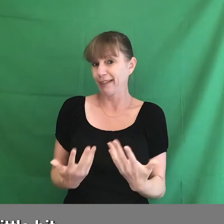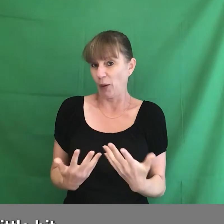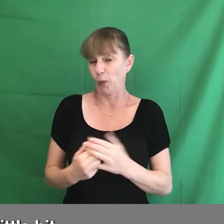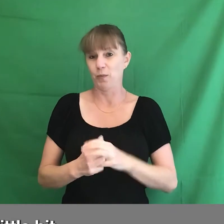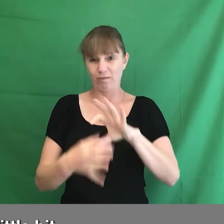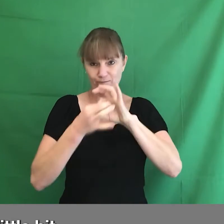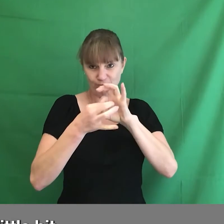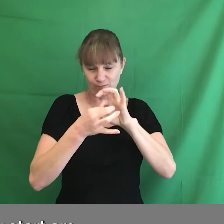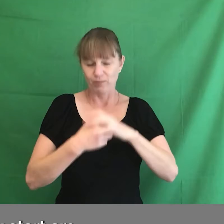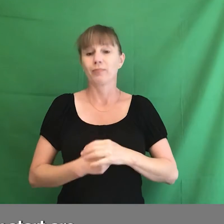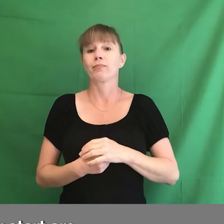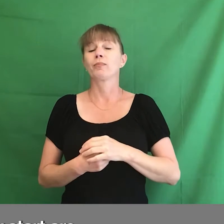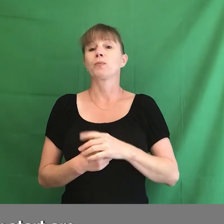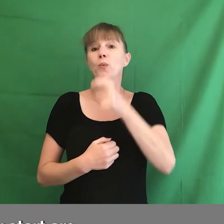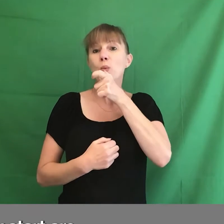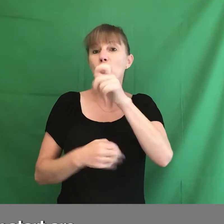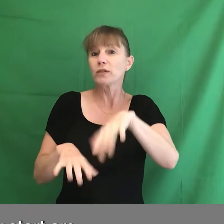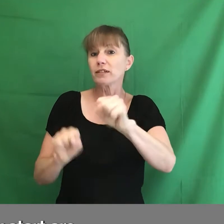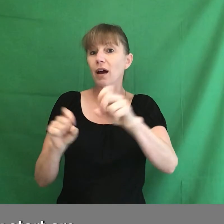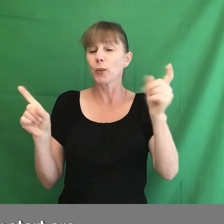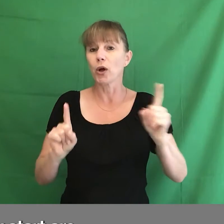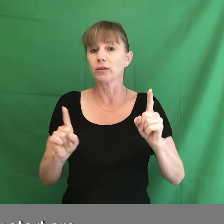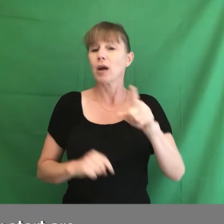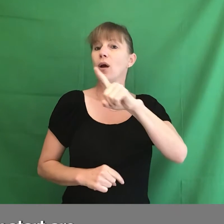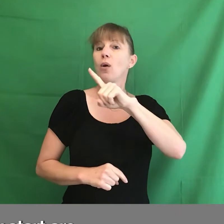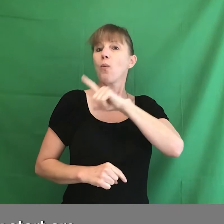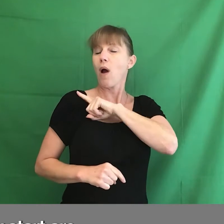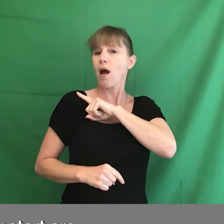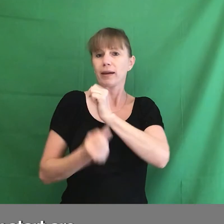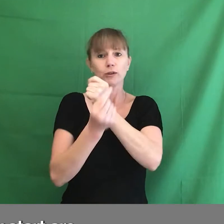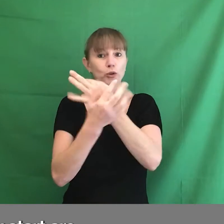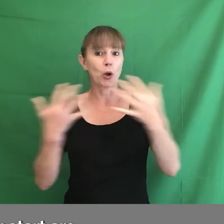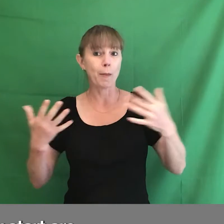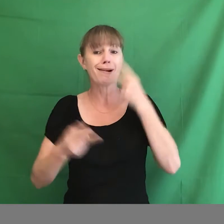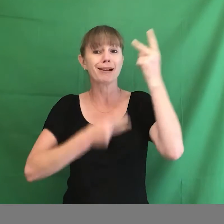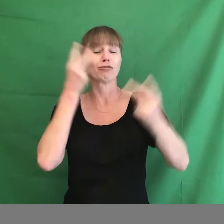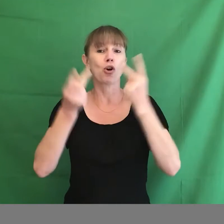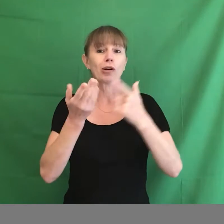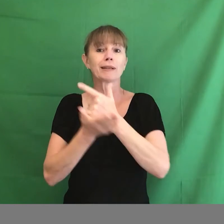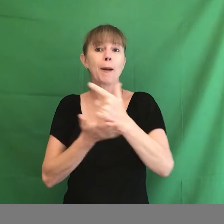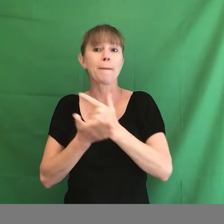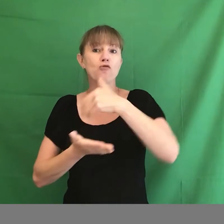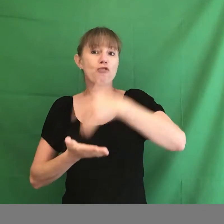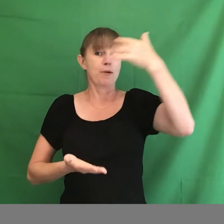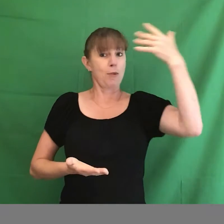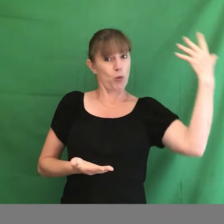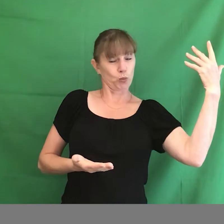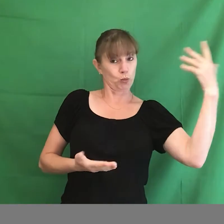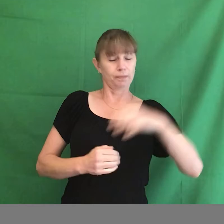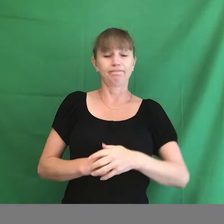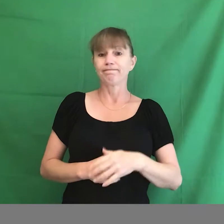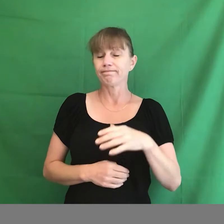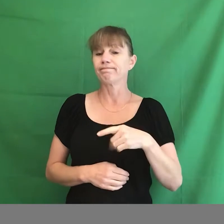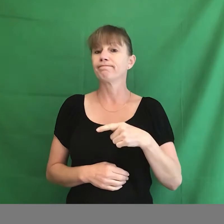together now. The words at the very start are, why are there so many songs about rainbows? And